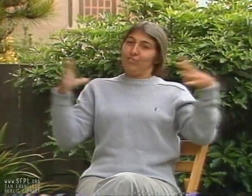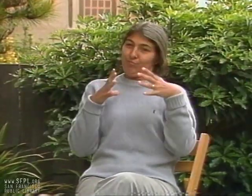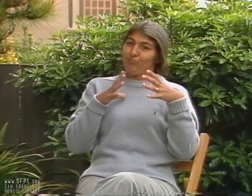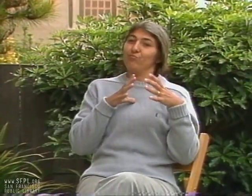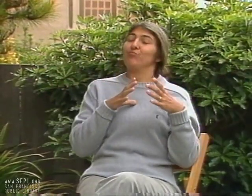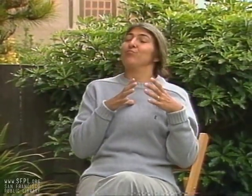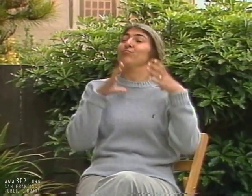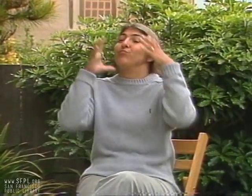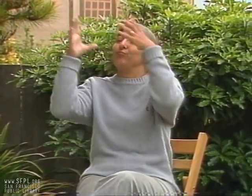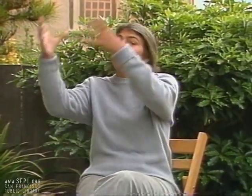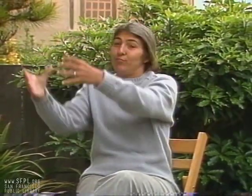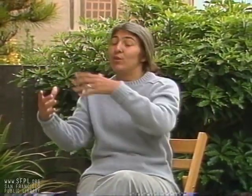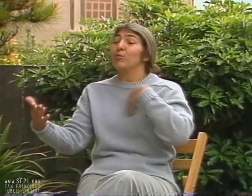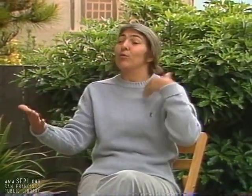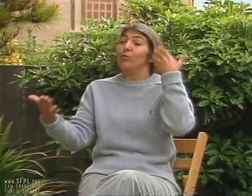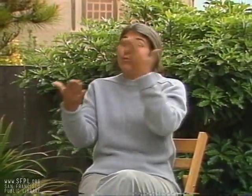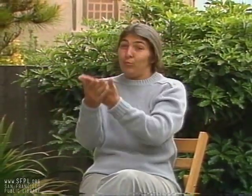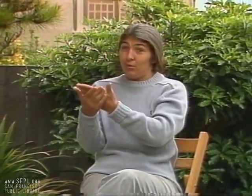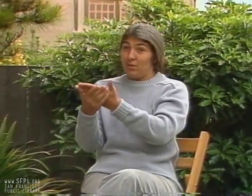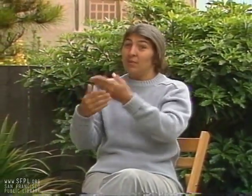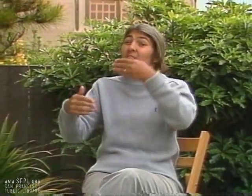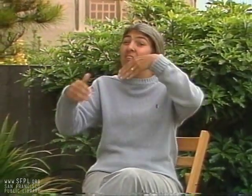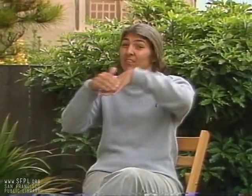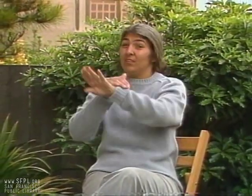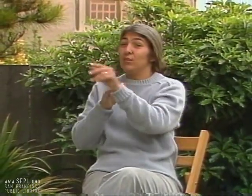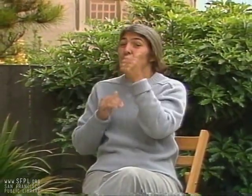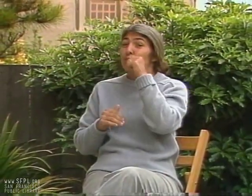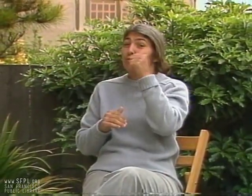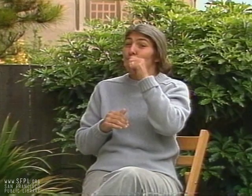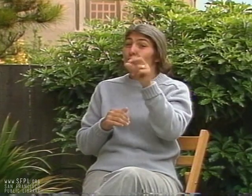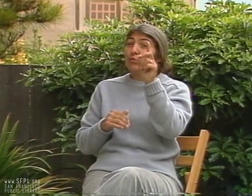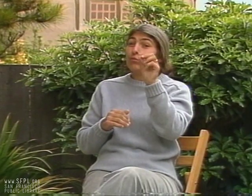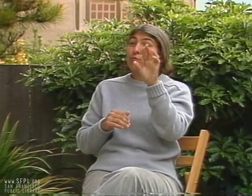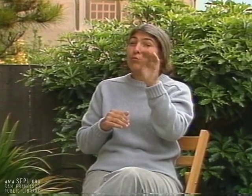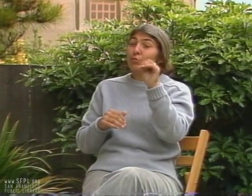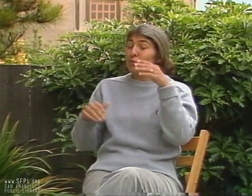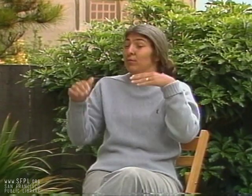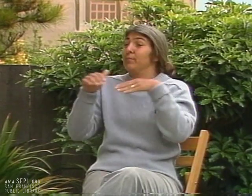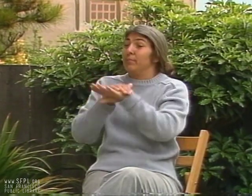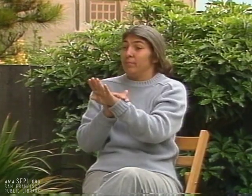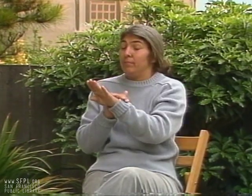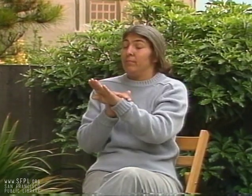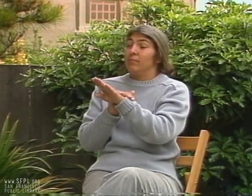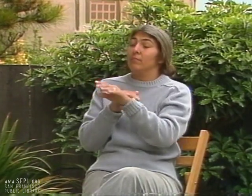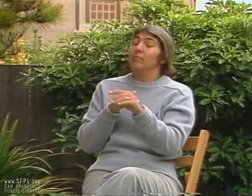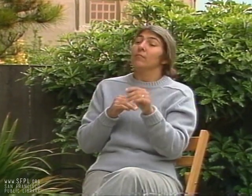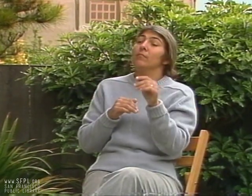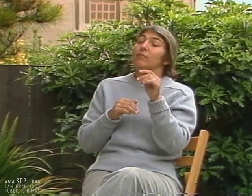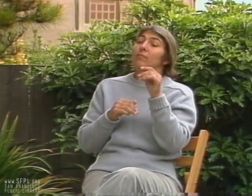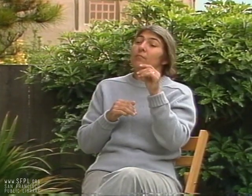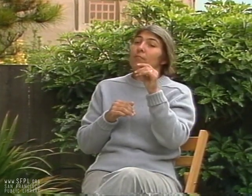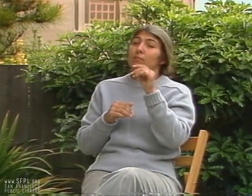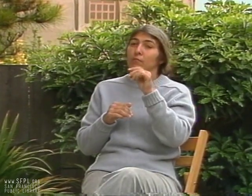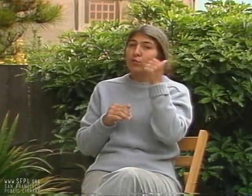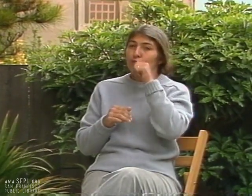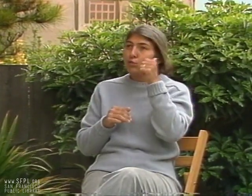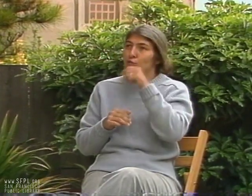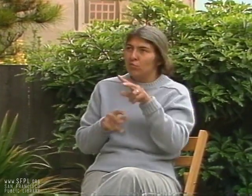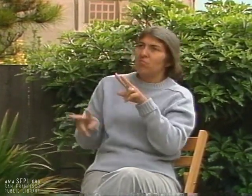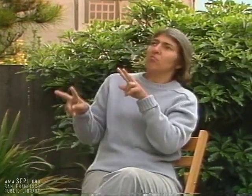Anyway, we all went together to school. At the dorm, one of the girls kept staring at my grandmother. I've always